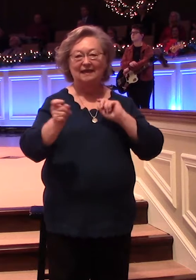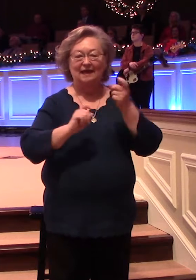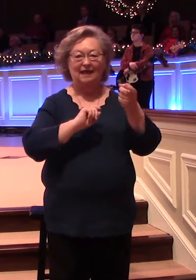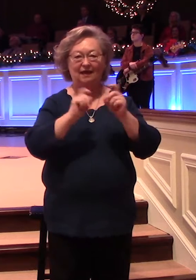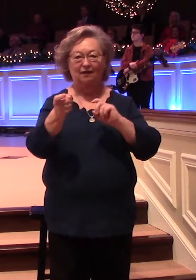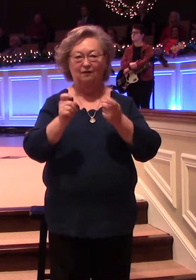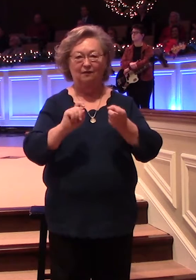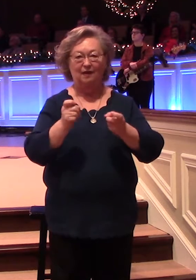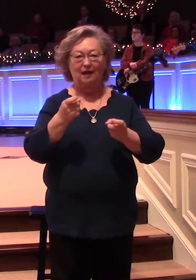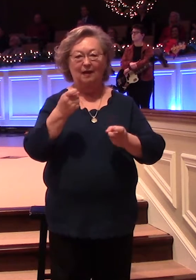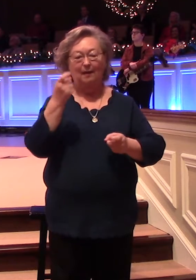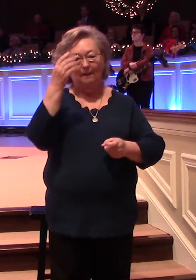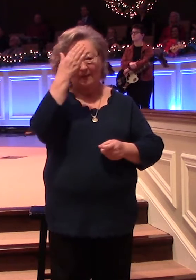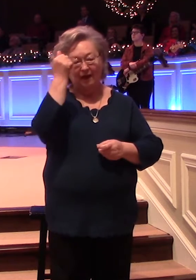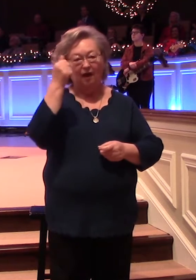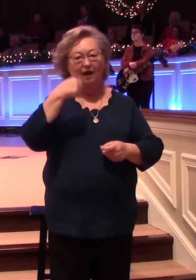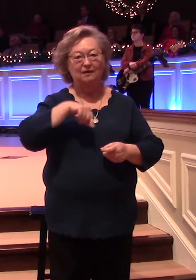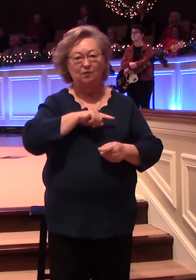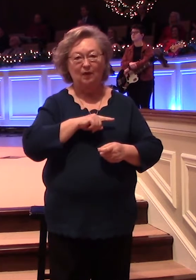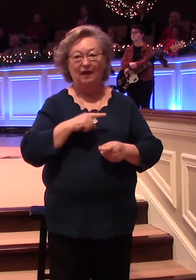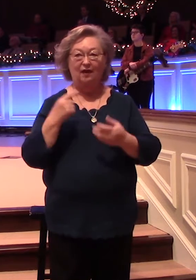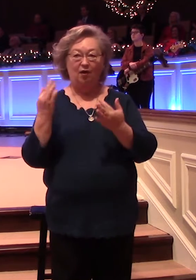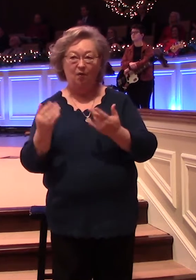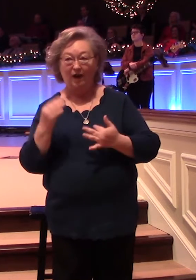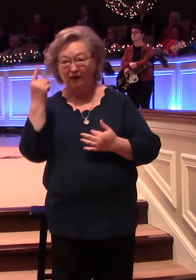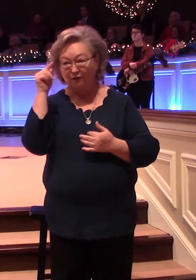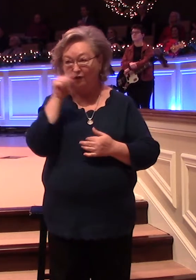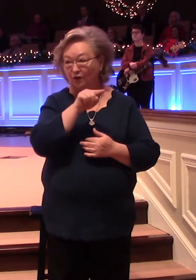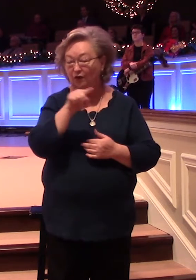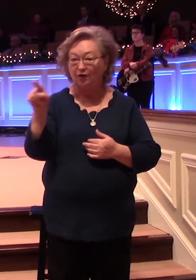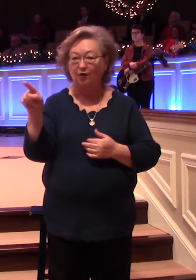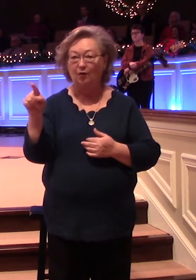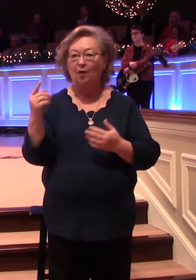you. We want you to have a building and a seat. We want you to have,